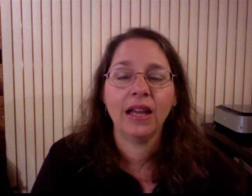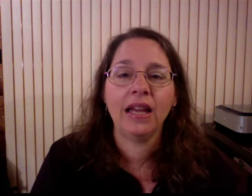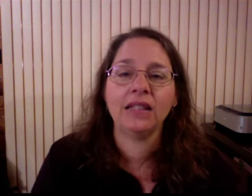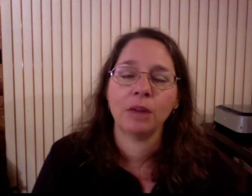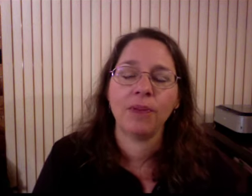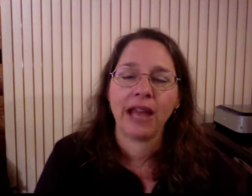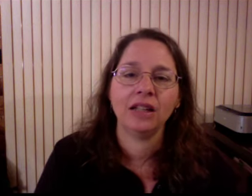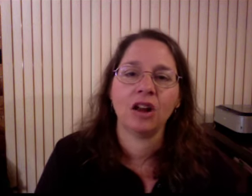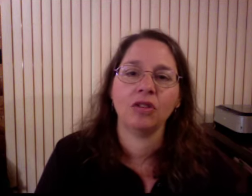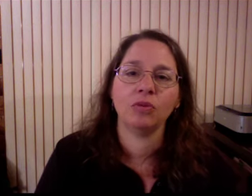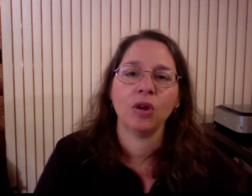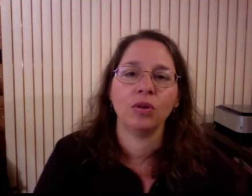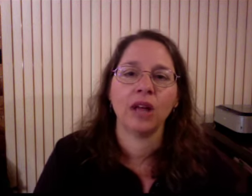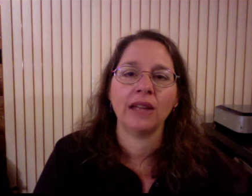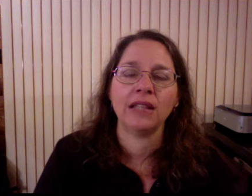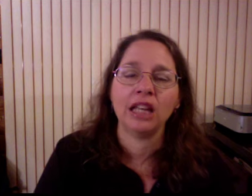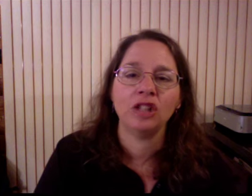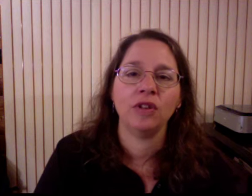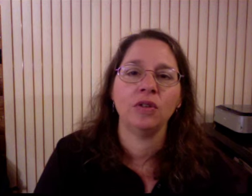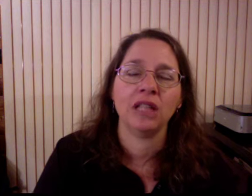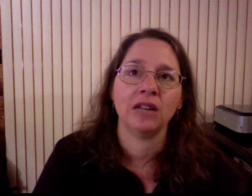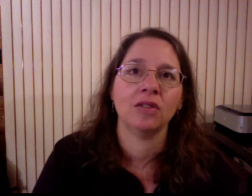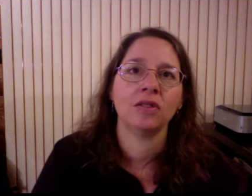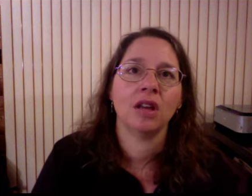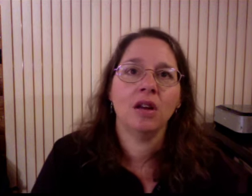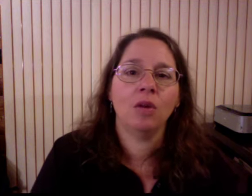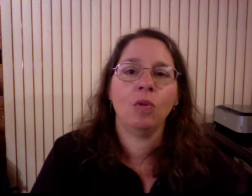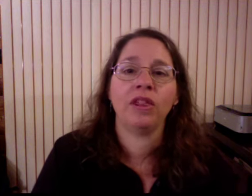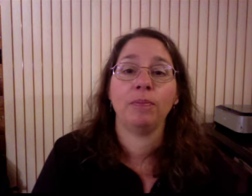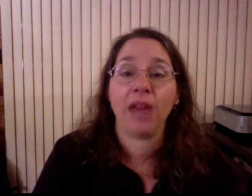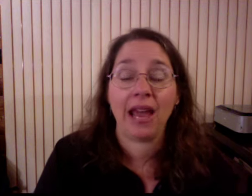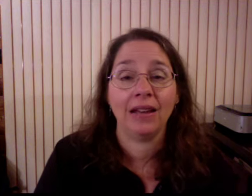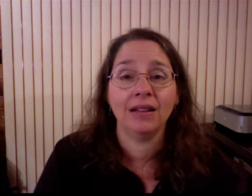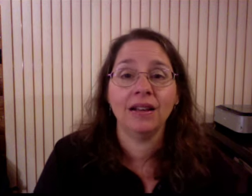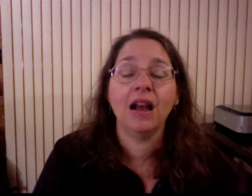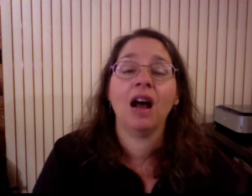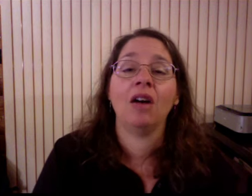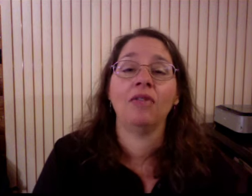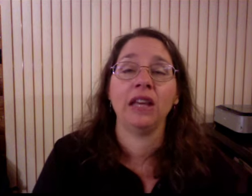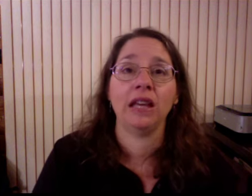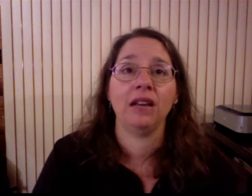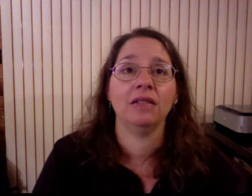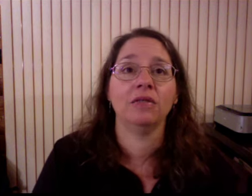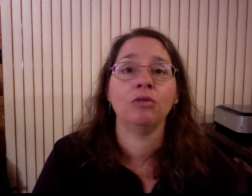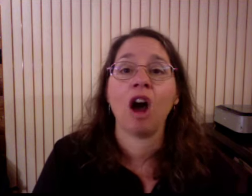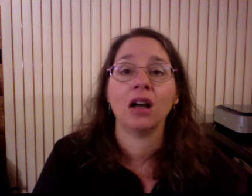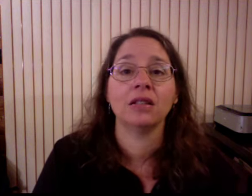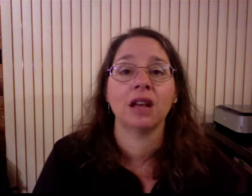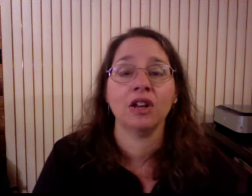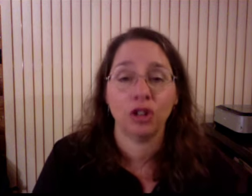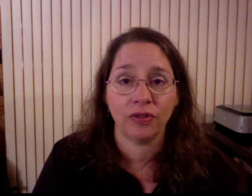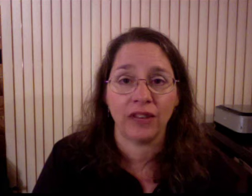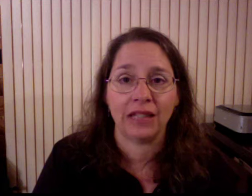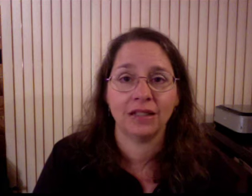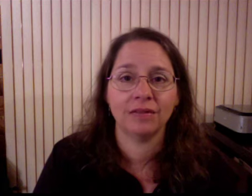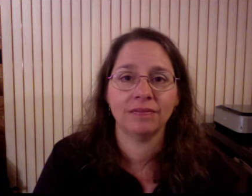It's a companion on the road as each of you deals with the pain of the rocks under your feet.